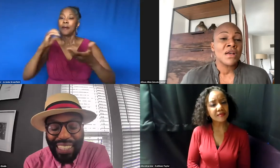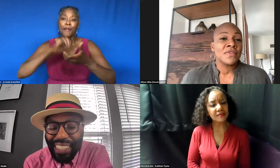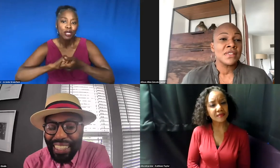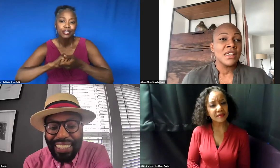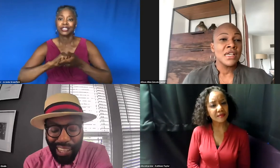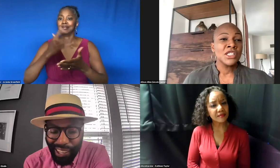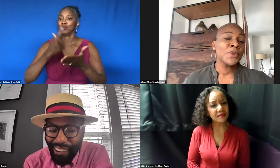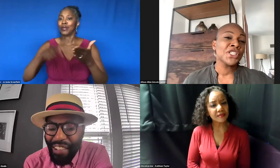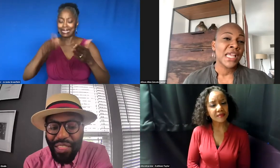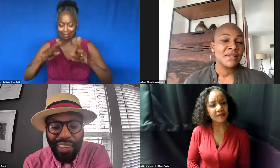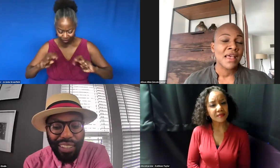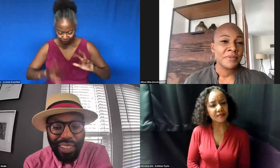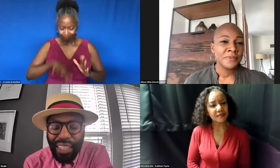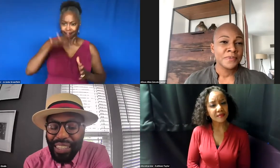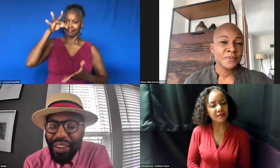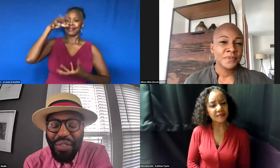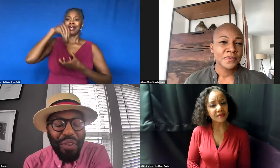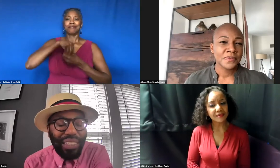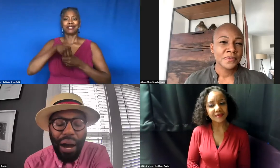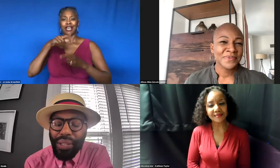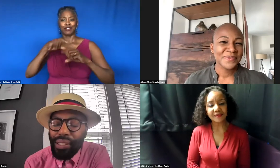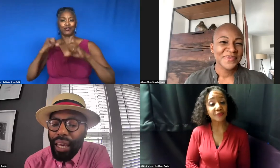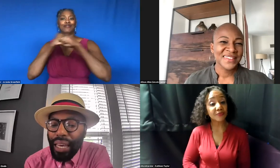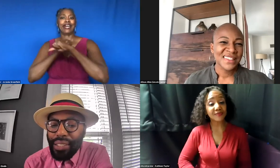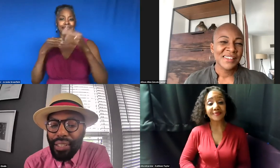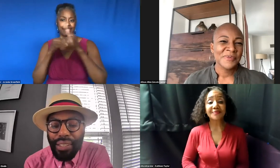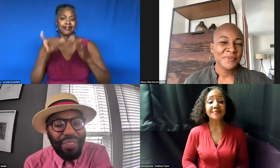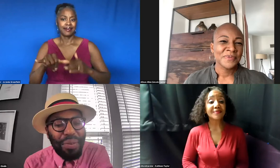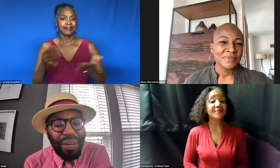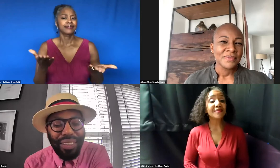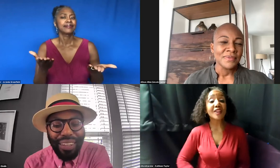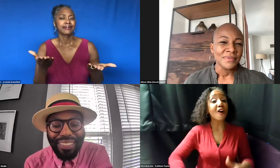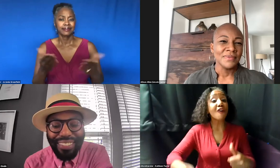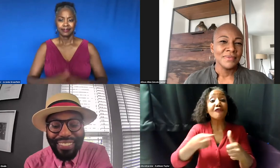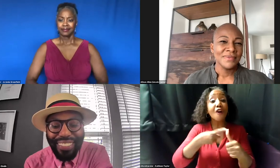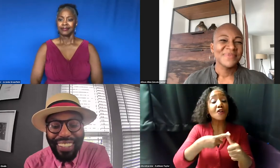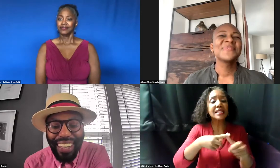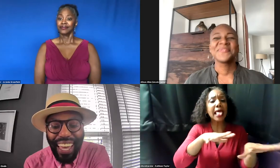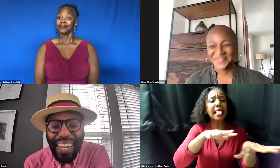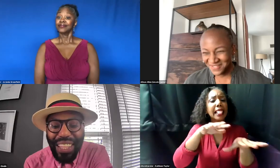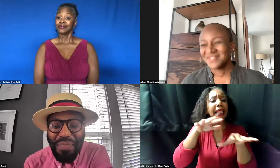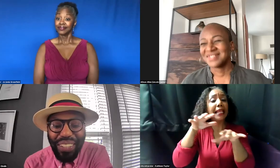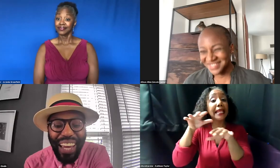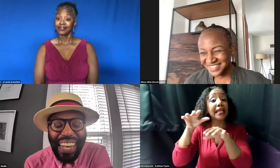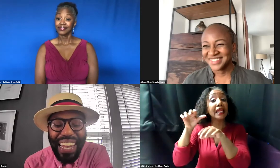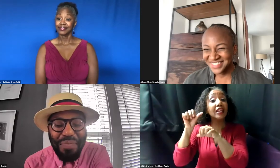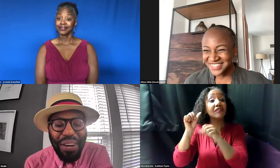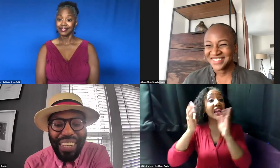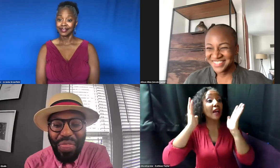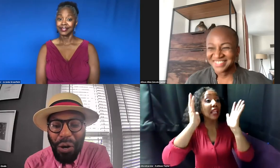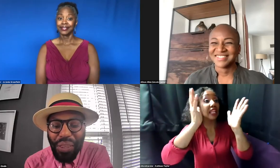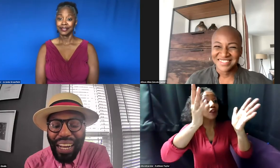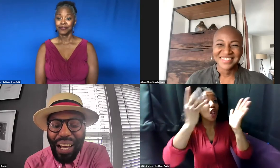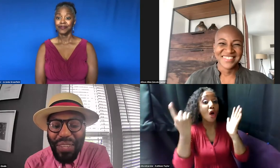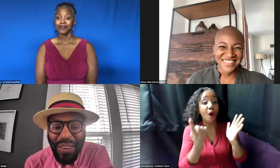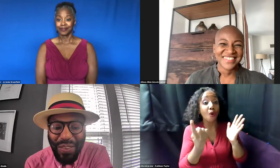in themselves to push against that? The first thing I would say is leave the building and let the building